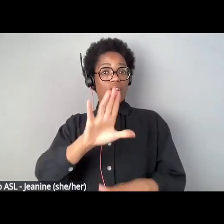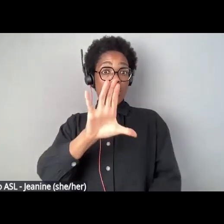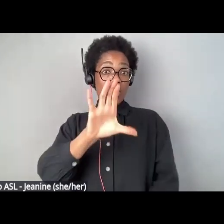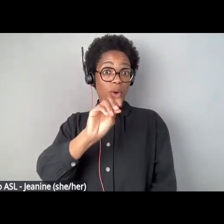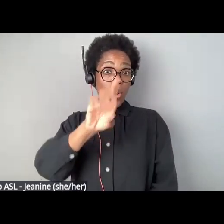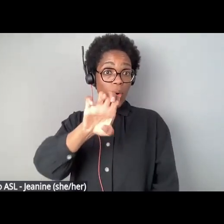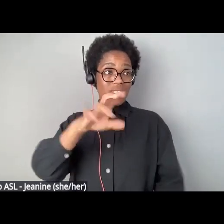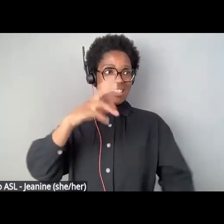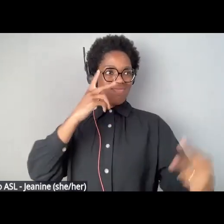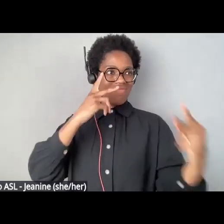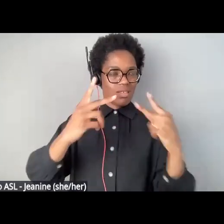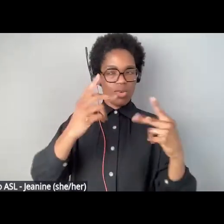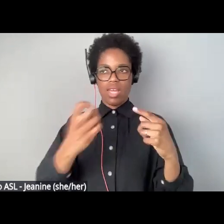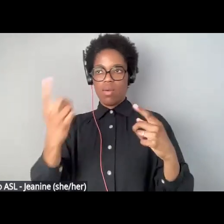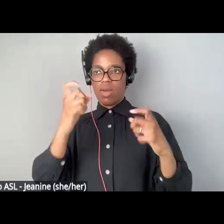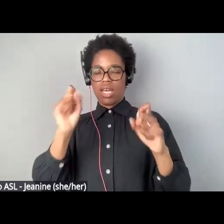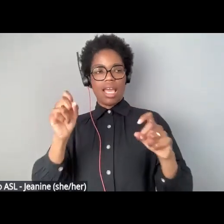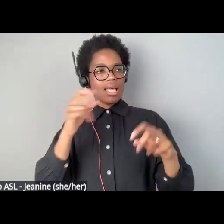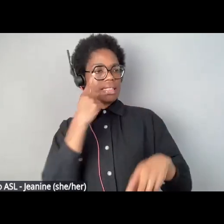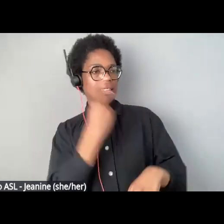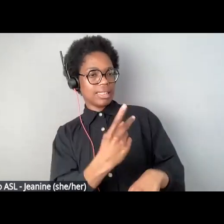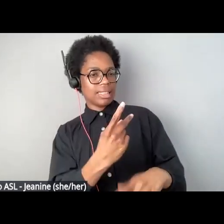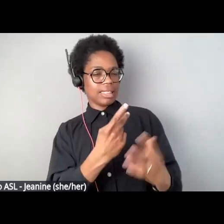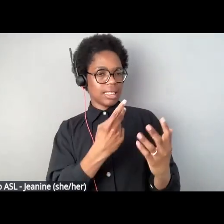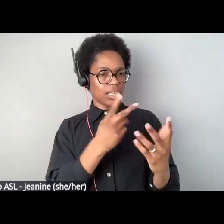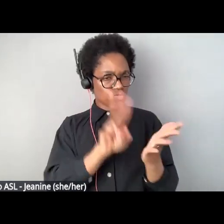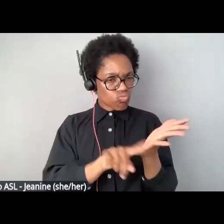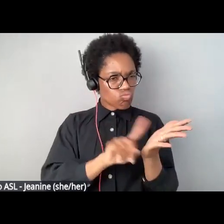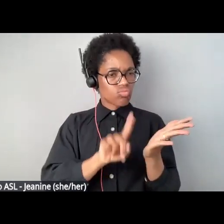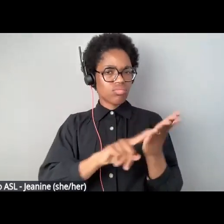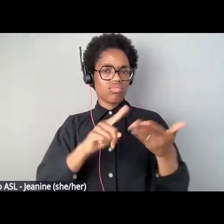that's something that we're always, again, looking for.